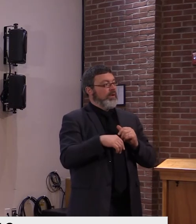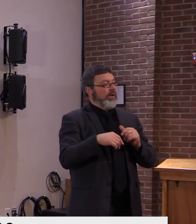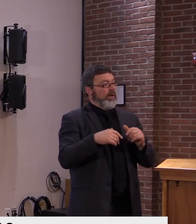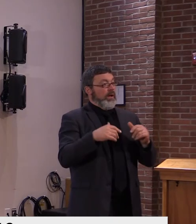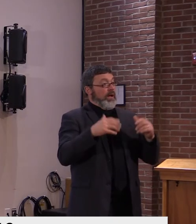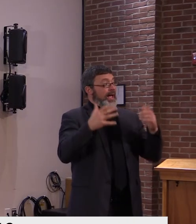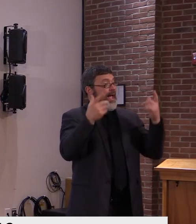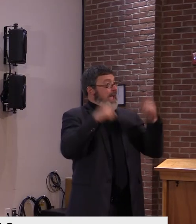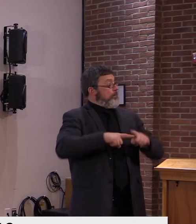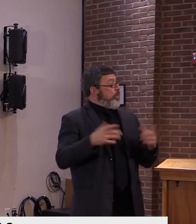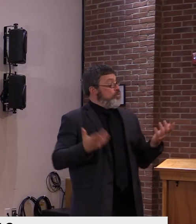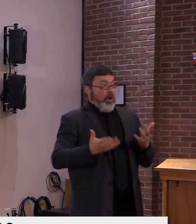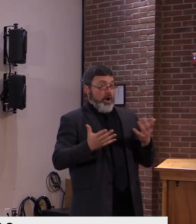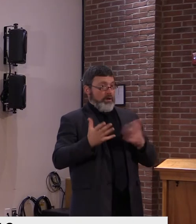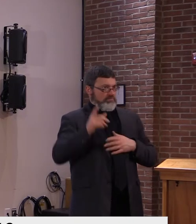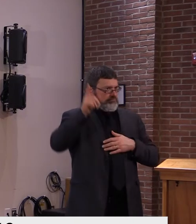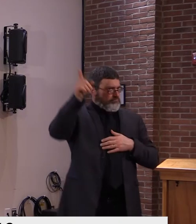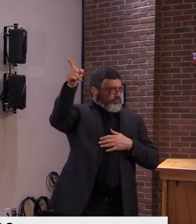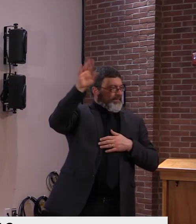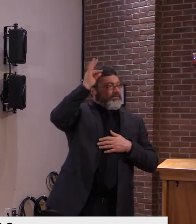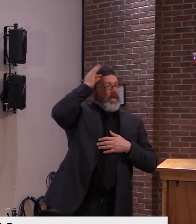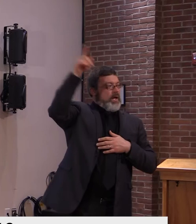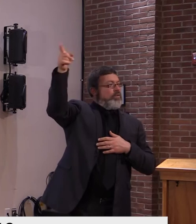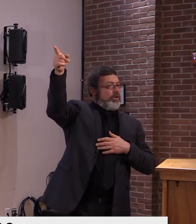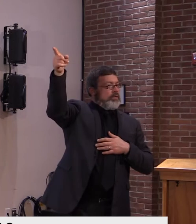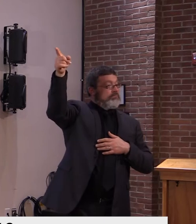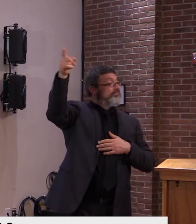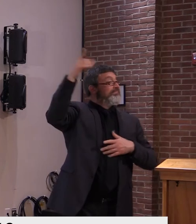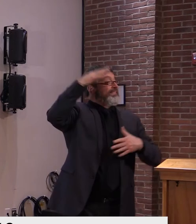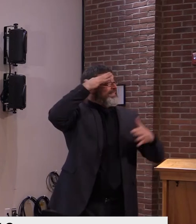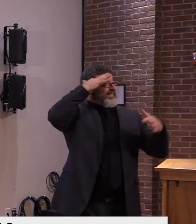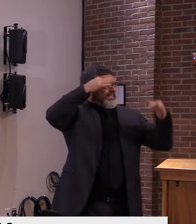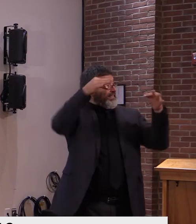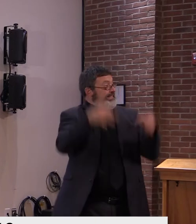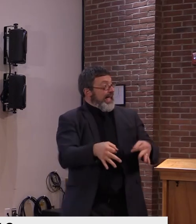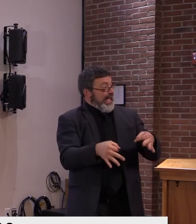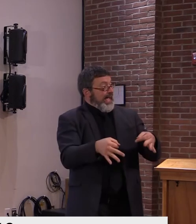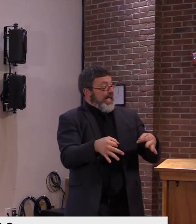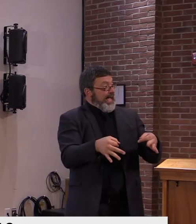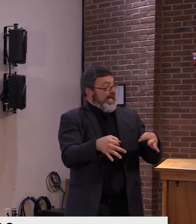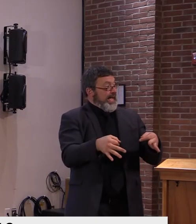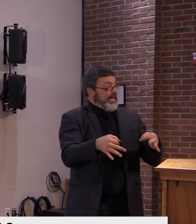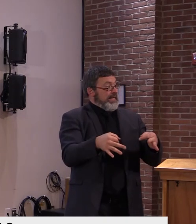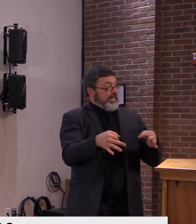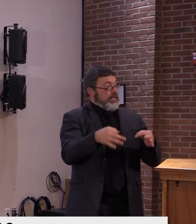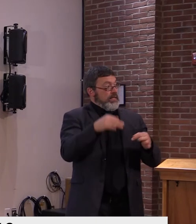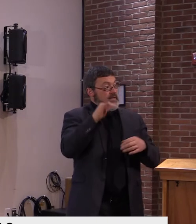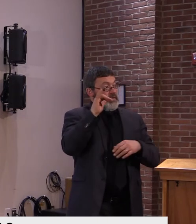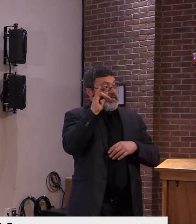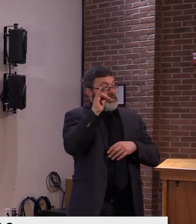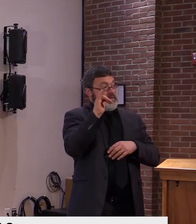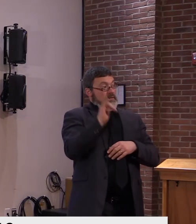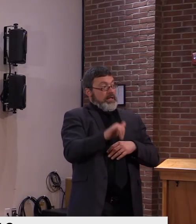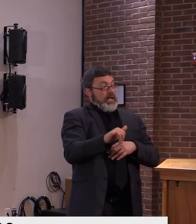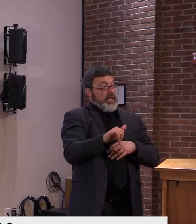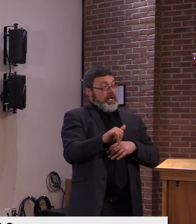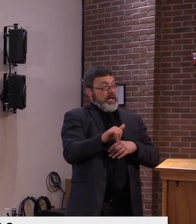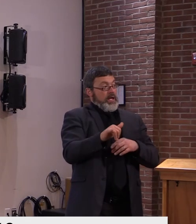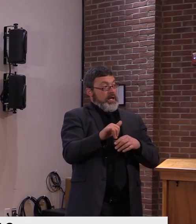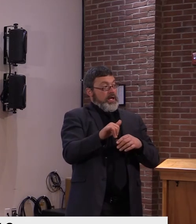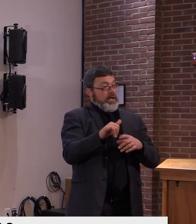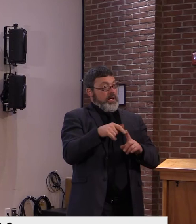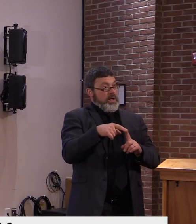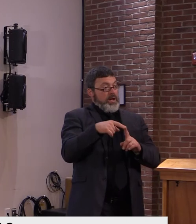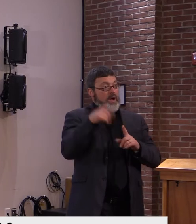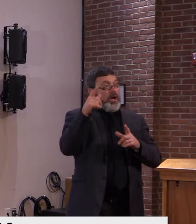determined that this is a potential major landmark drug that can prevent people